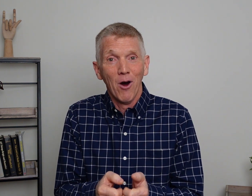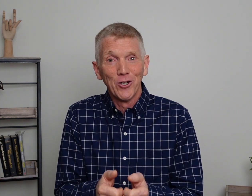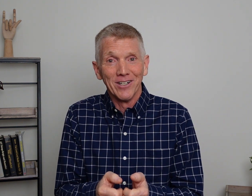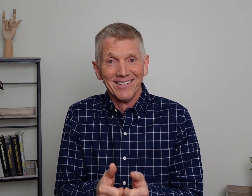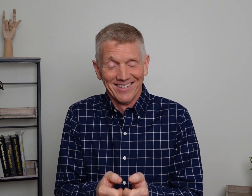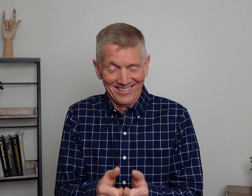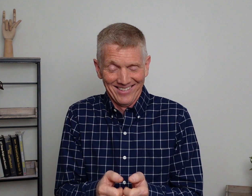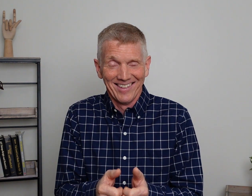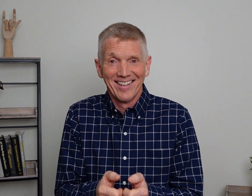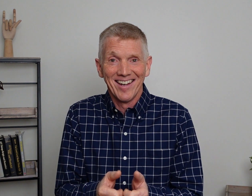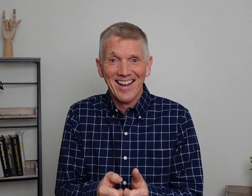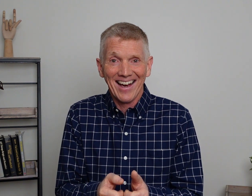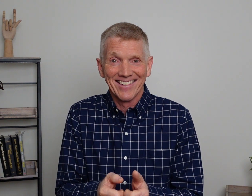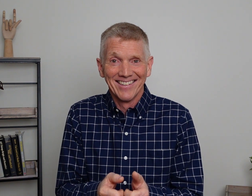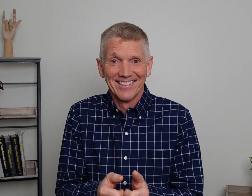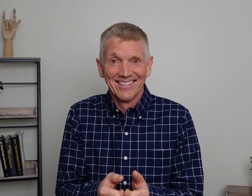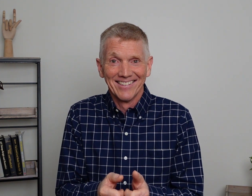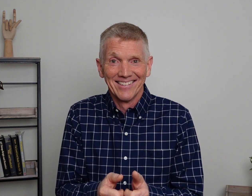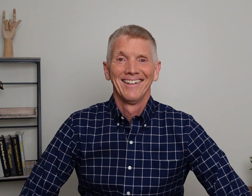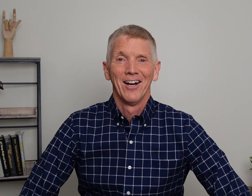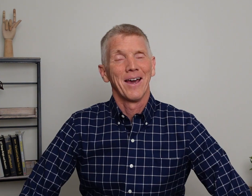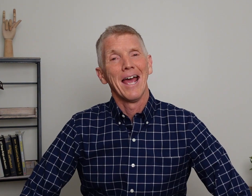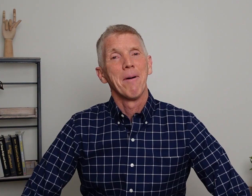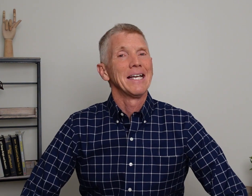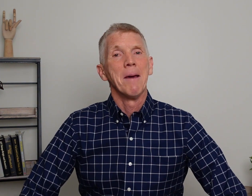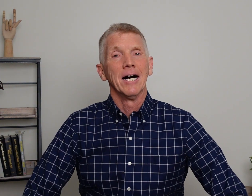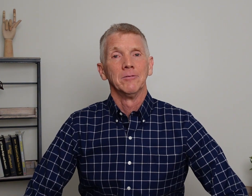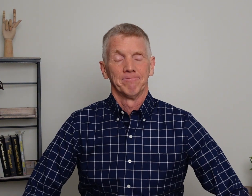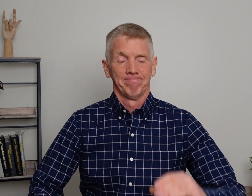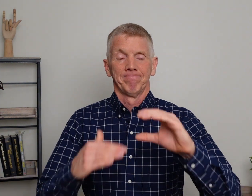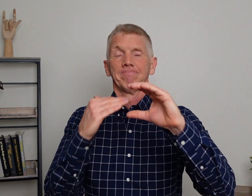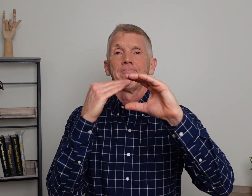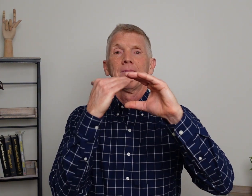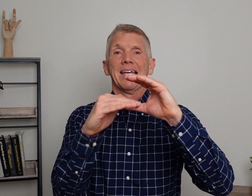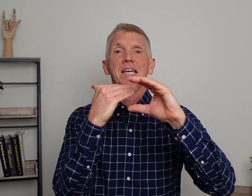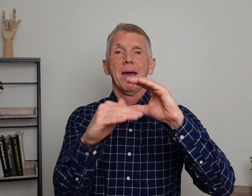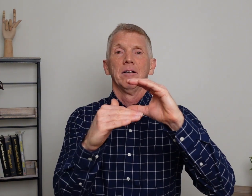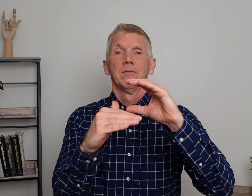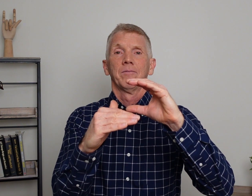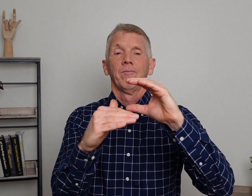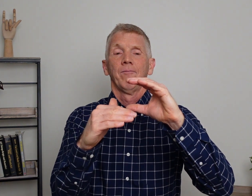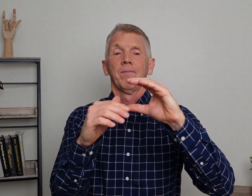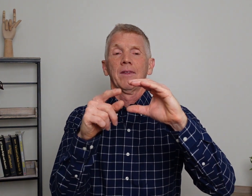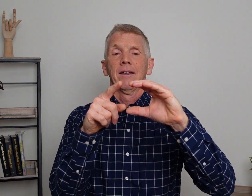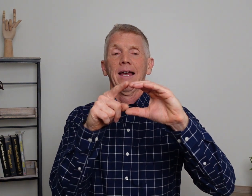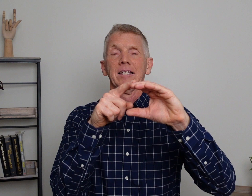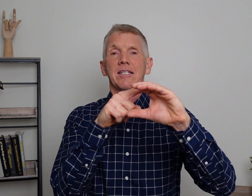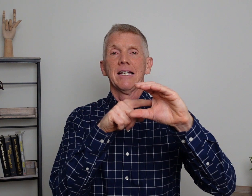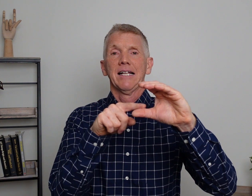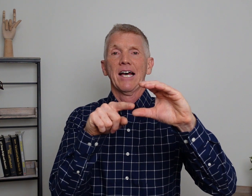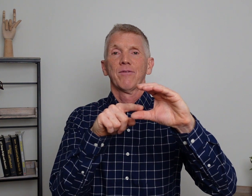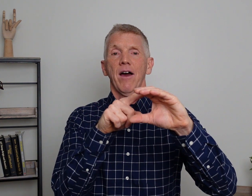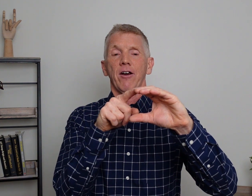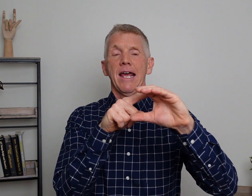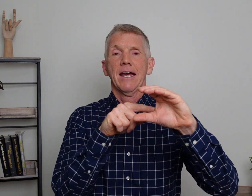motion to text. Okay, how about email? Email. That C classifier hand,